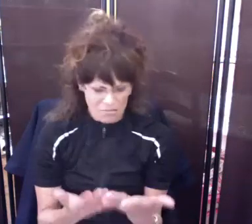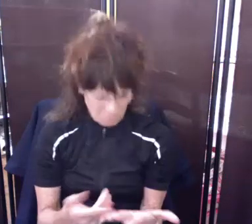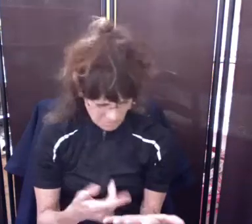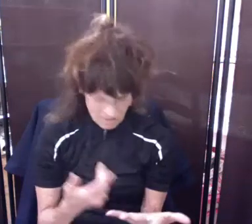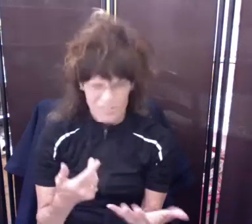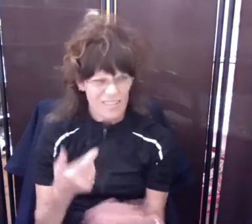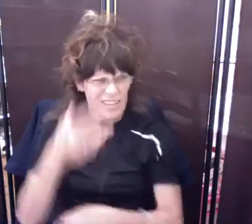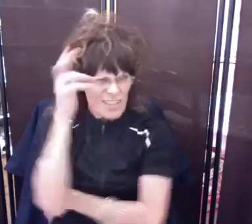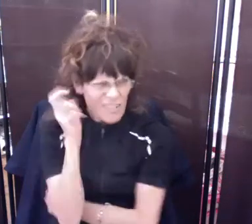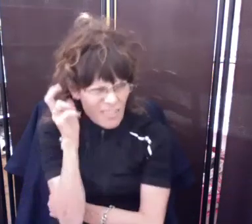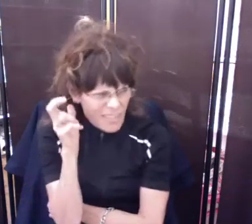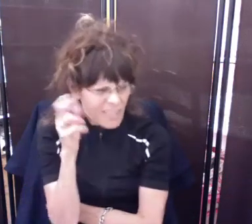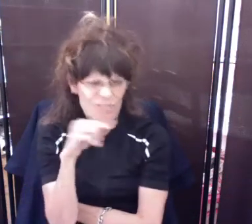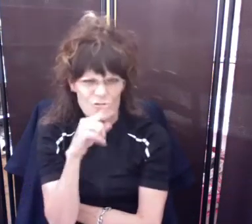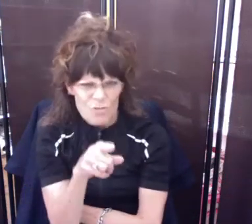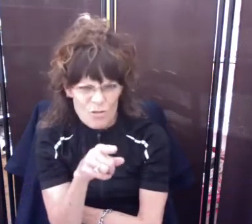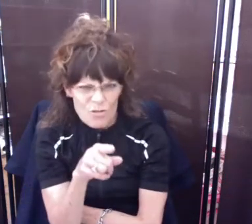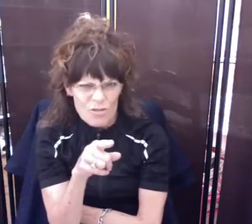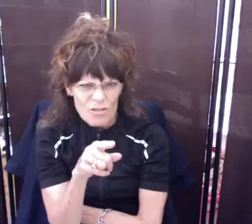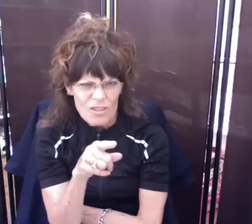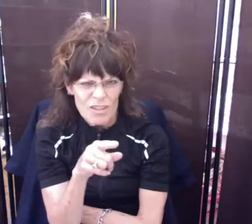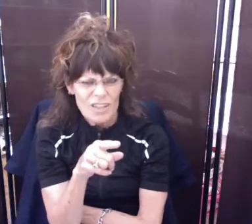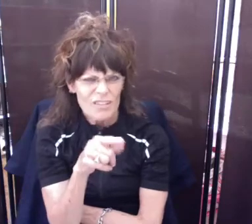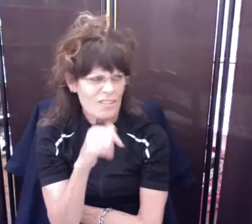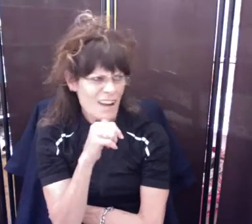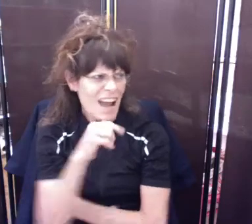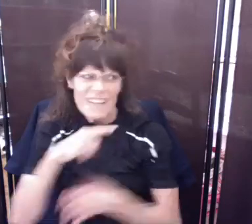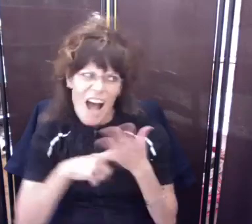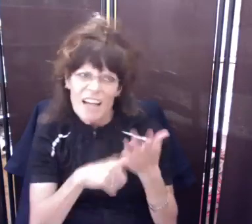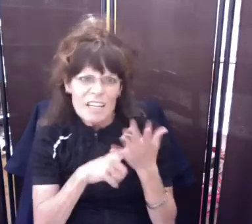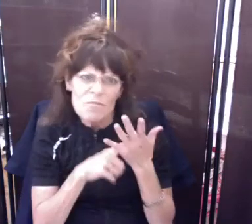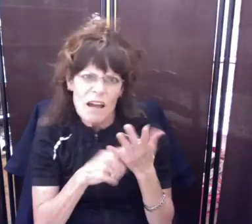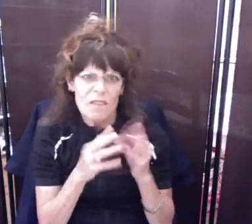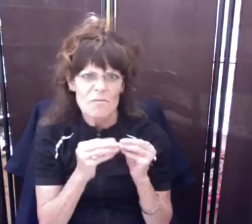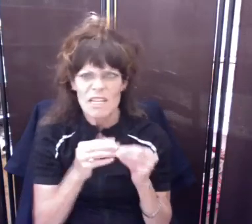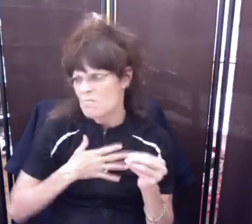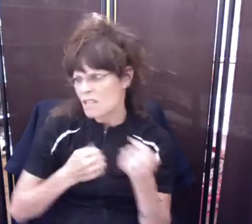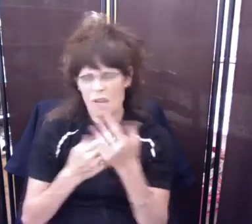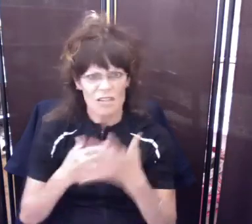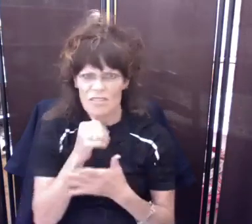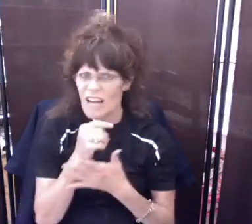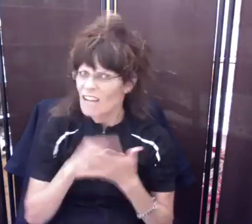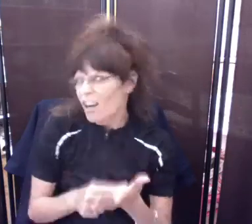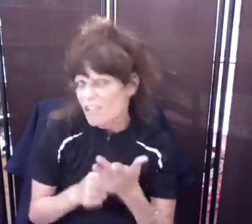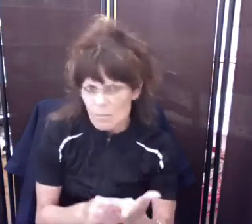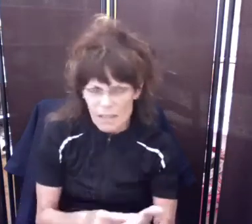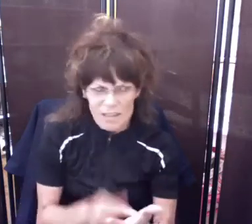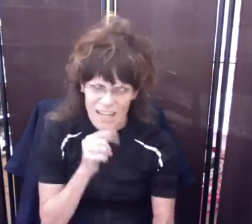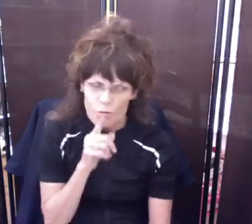true. They're not talking about it in the meetings. My sponsor's not talking to me about any of this stuff. This can't possibly be true. So I just